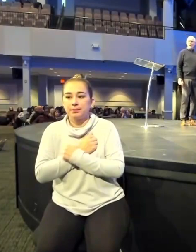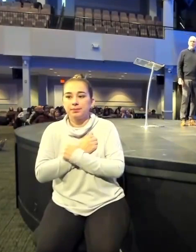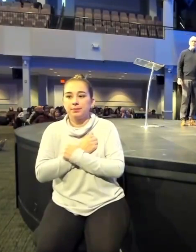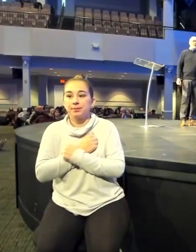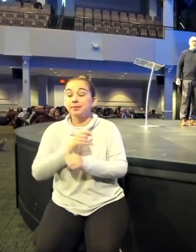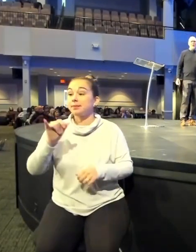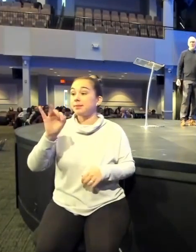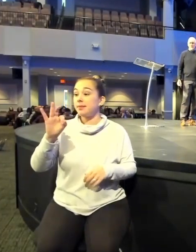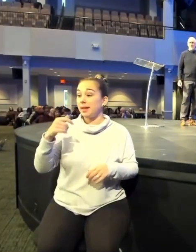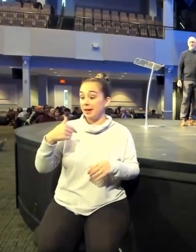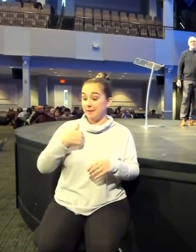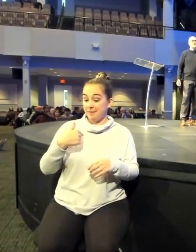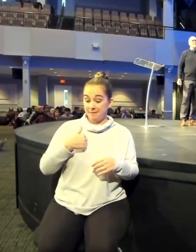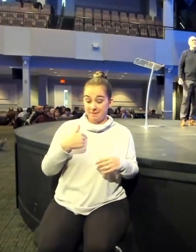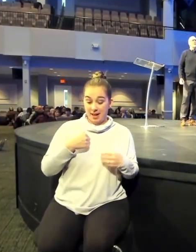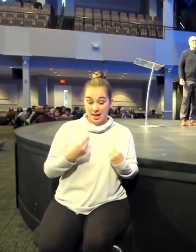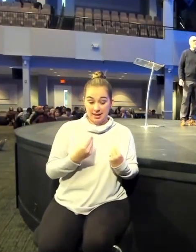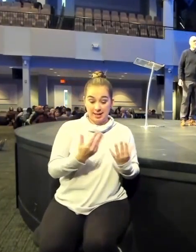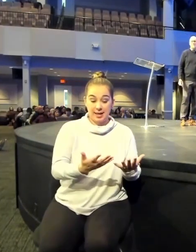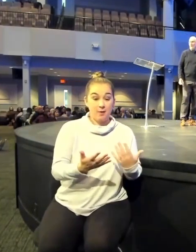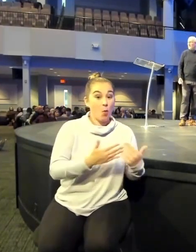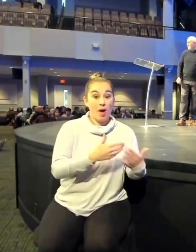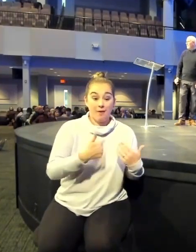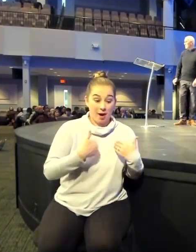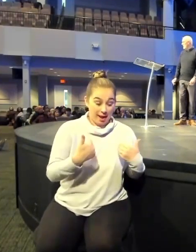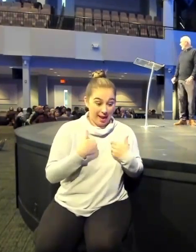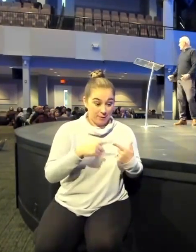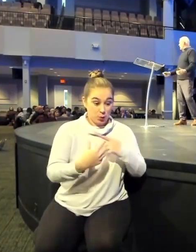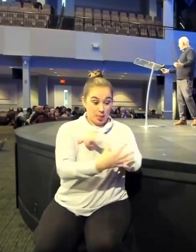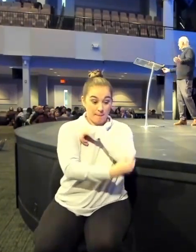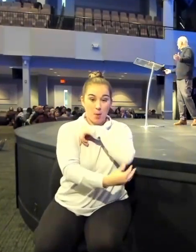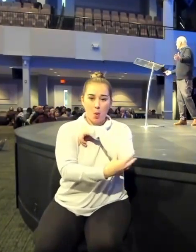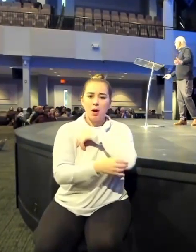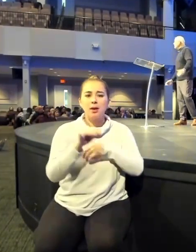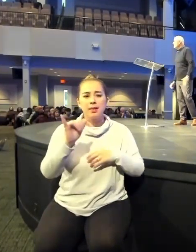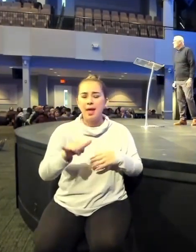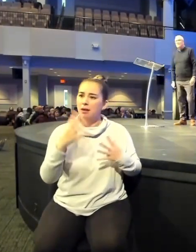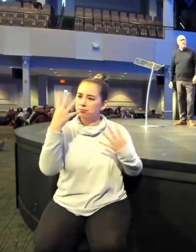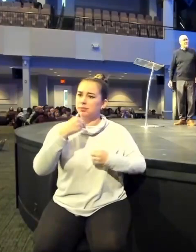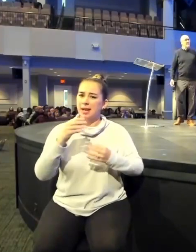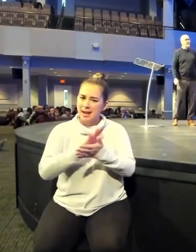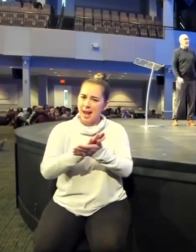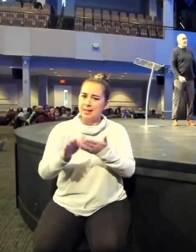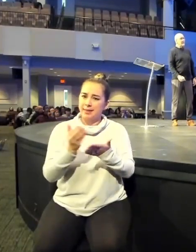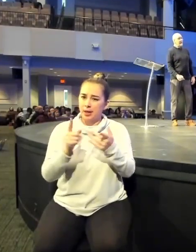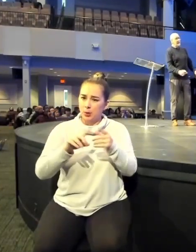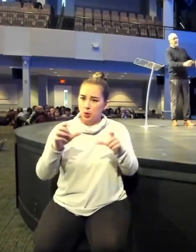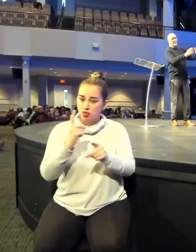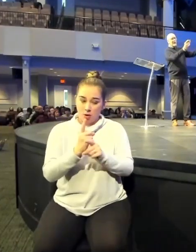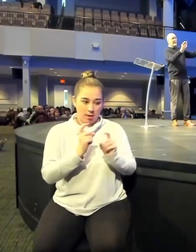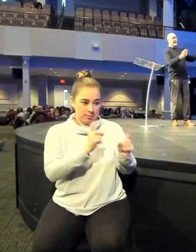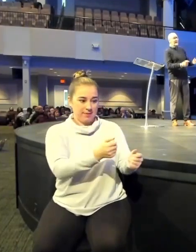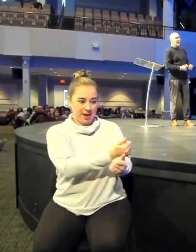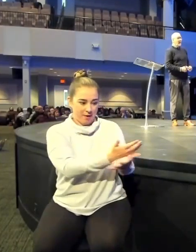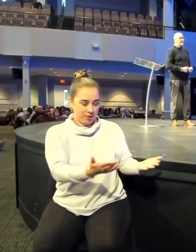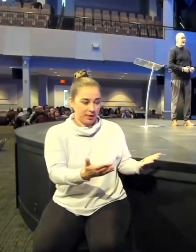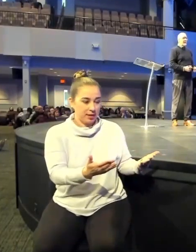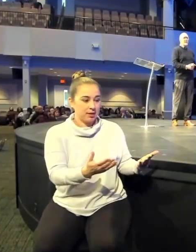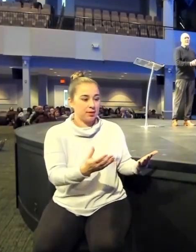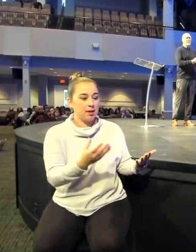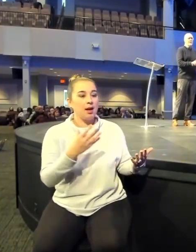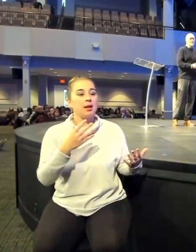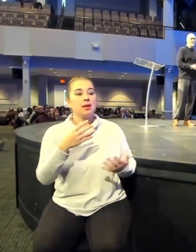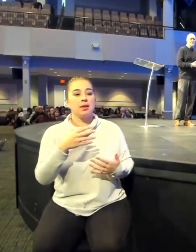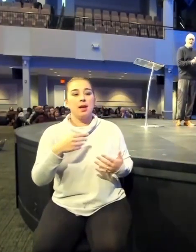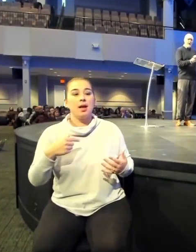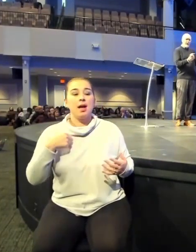If I give all I possess to the poor, that's a pretty admirable thing to do, right? And give over my body to hardship that I